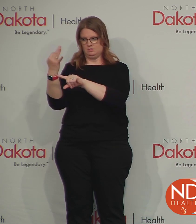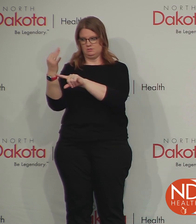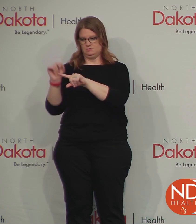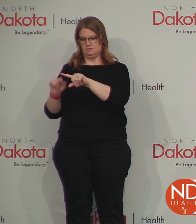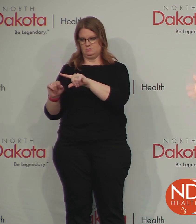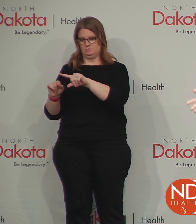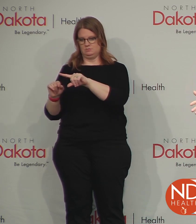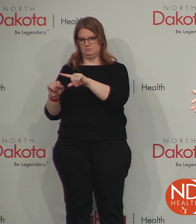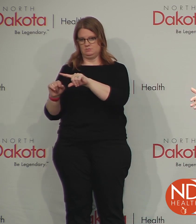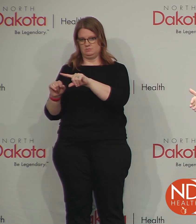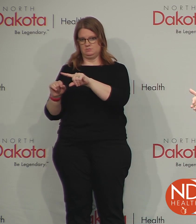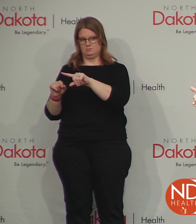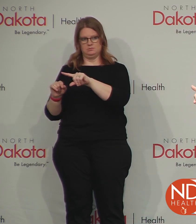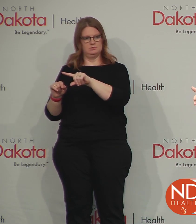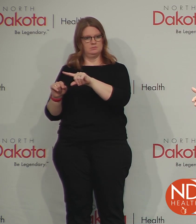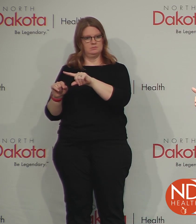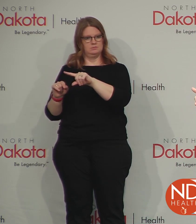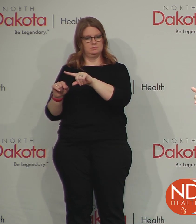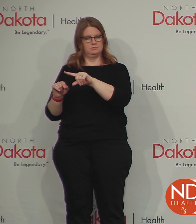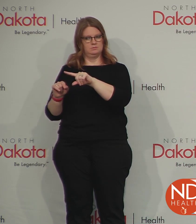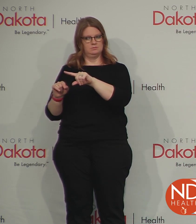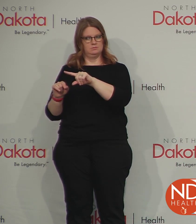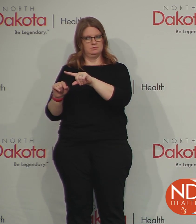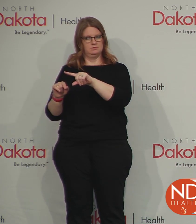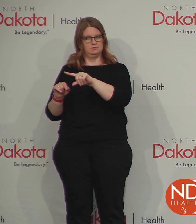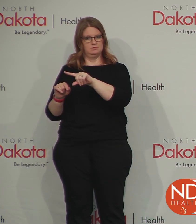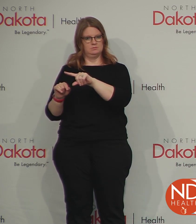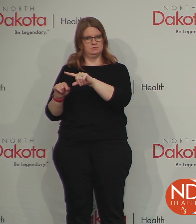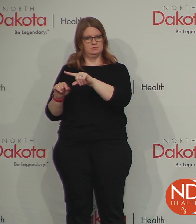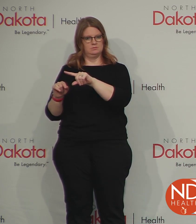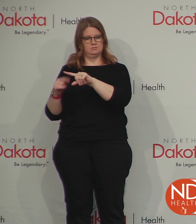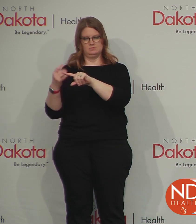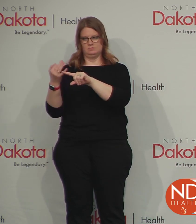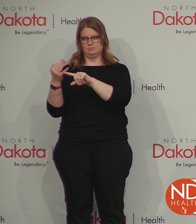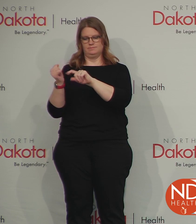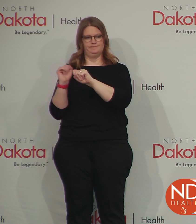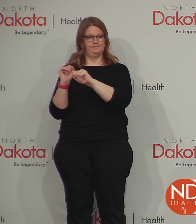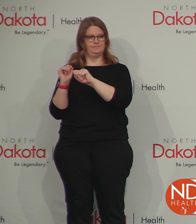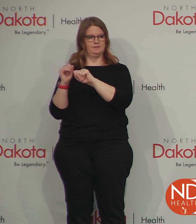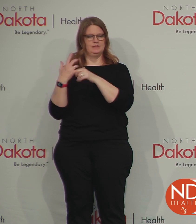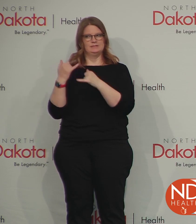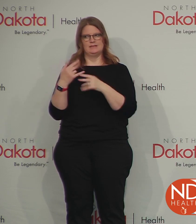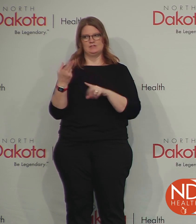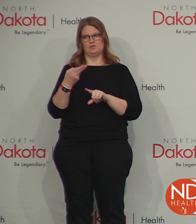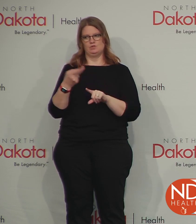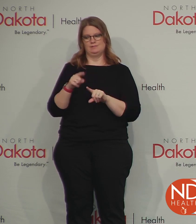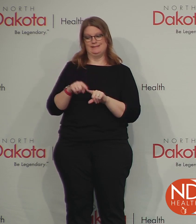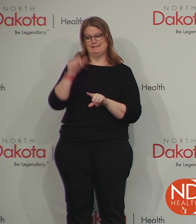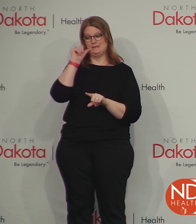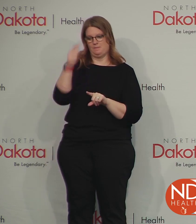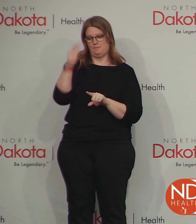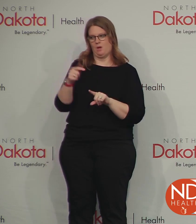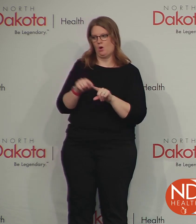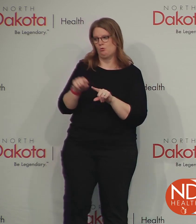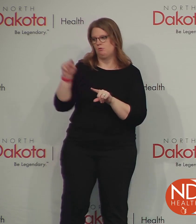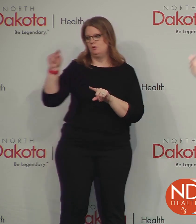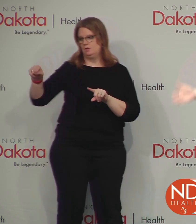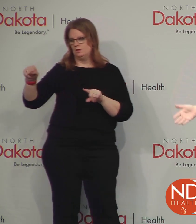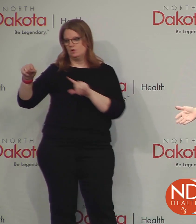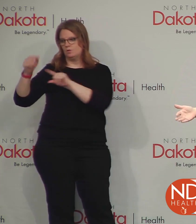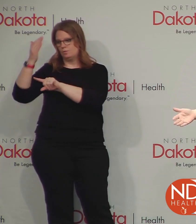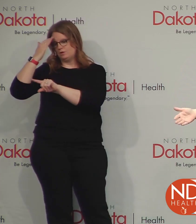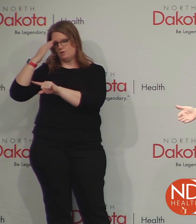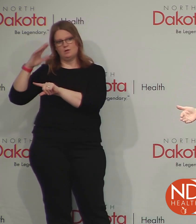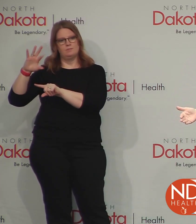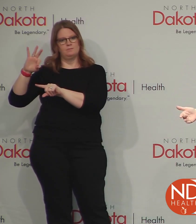the following week when the vaccine could ship. And so, today's Thursday. Tomorrow, we'll know how many